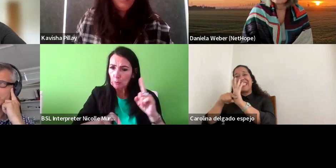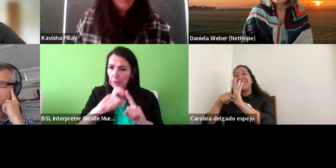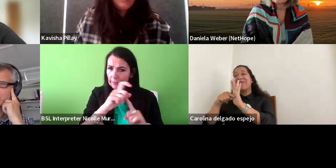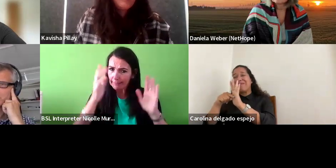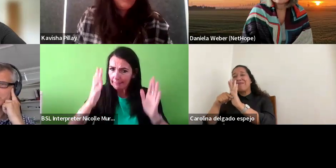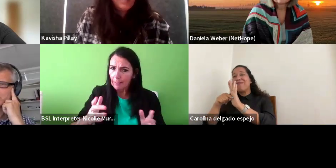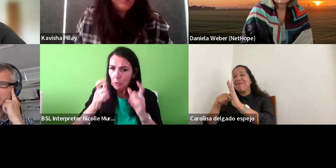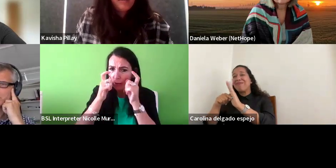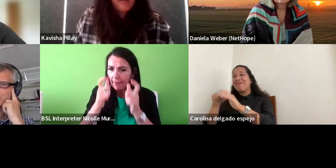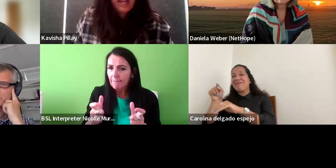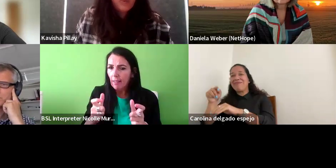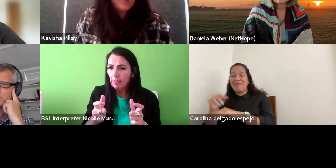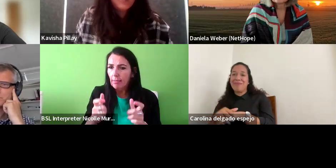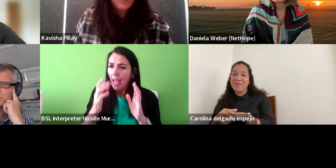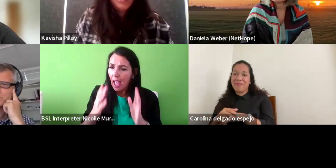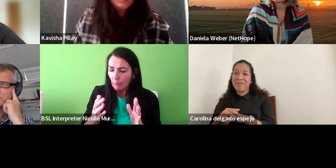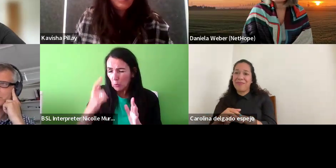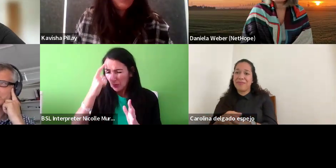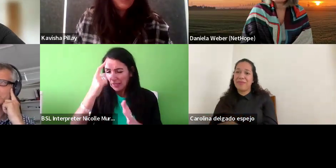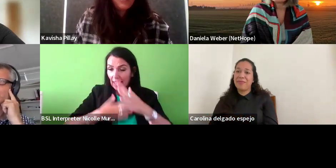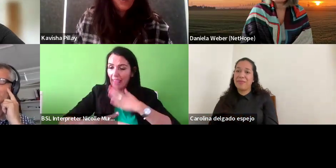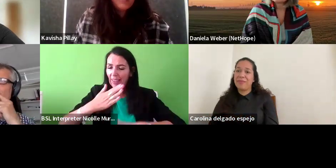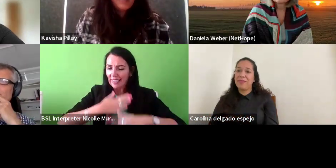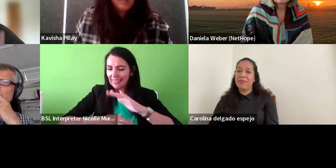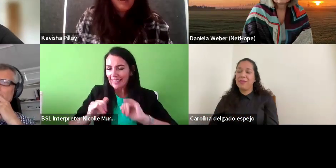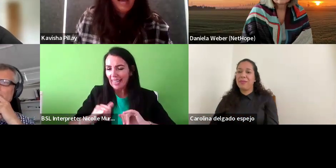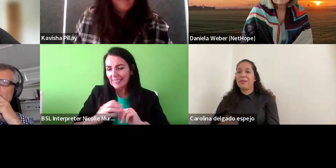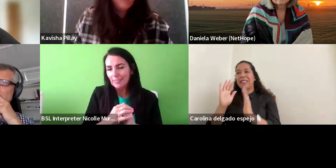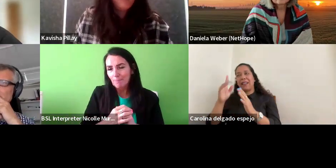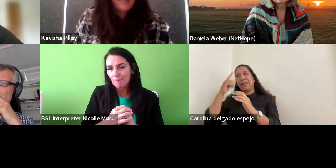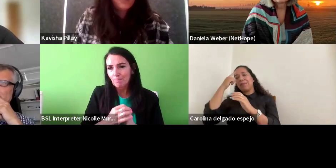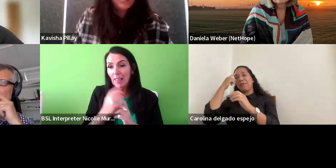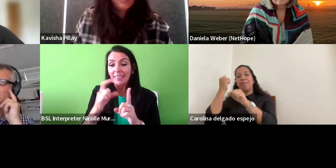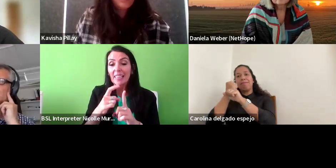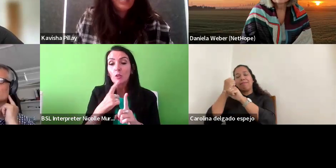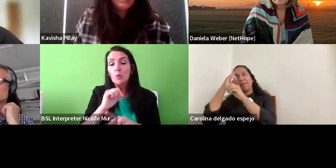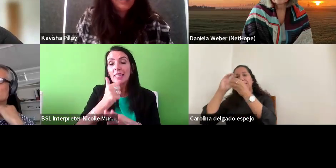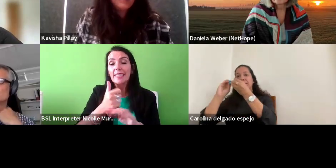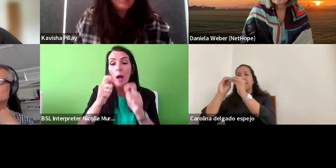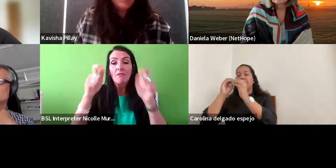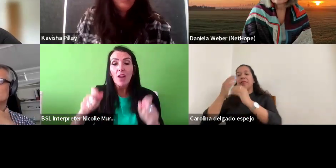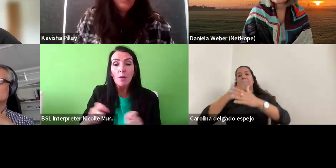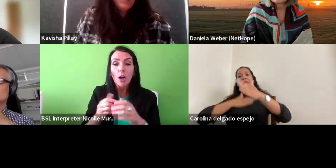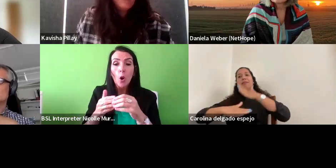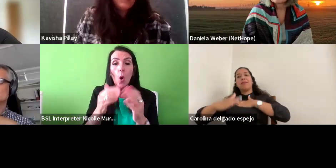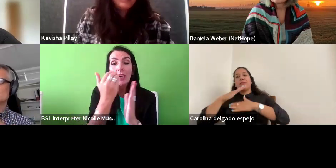within ethical framework. So Daniela, what you were talking about having a framework or guidelines